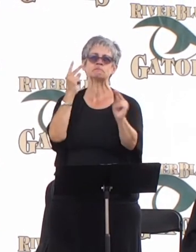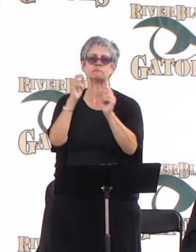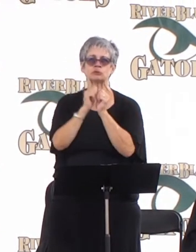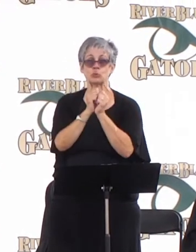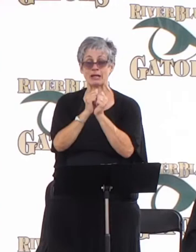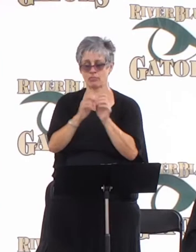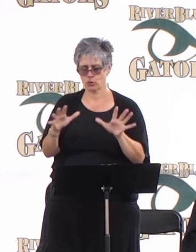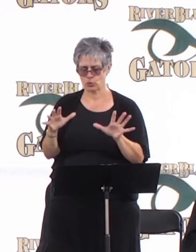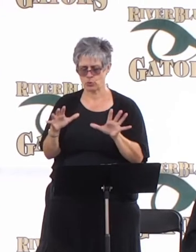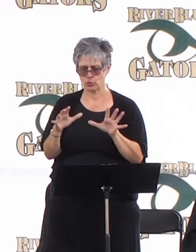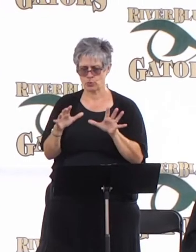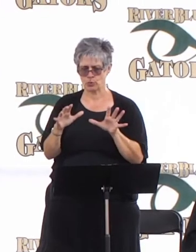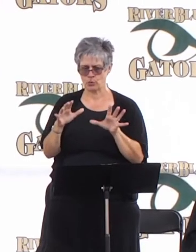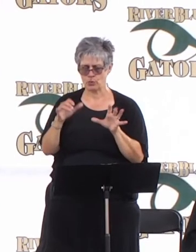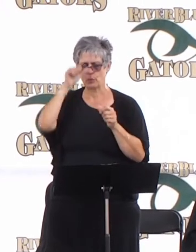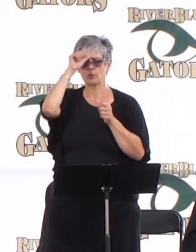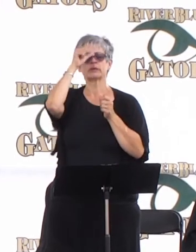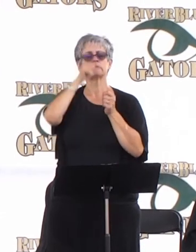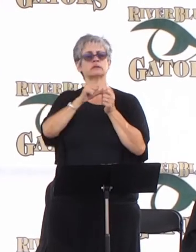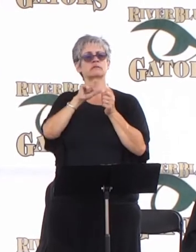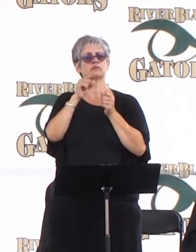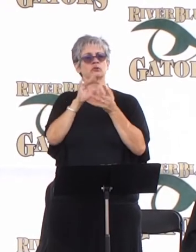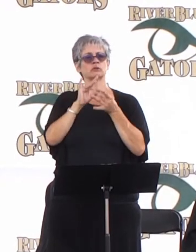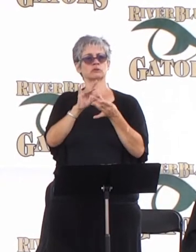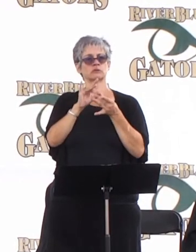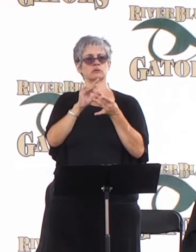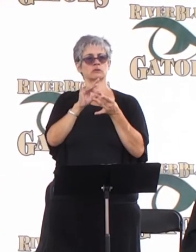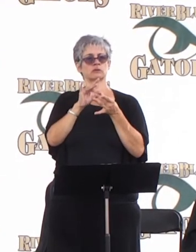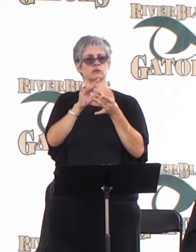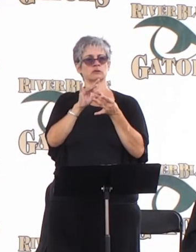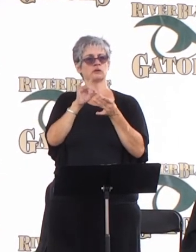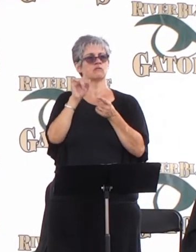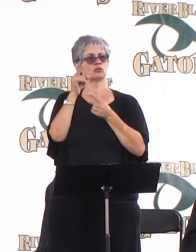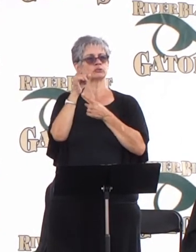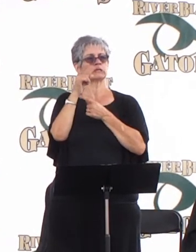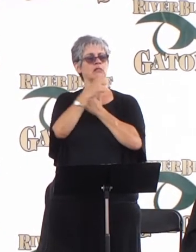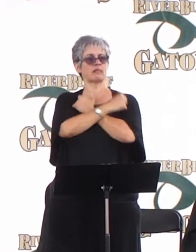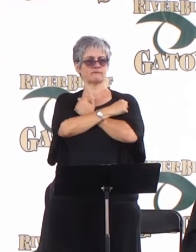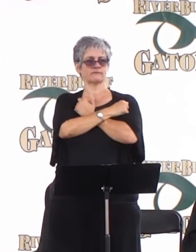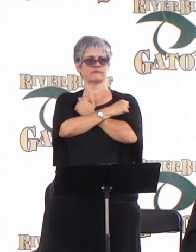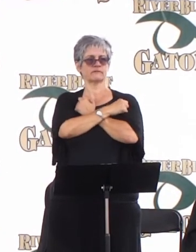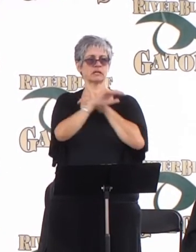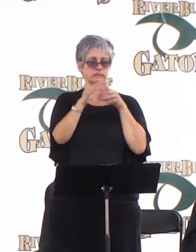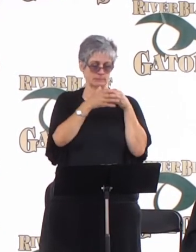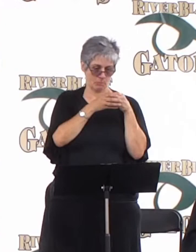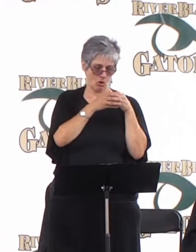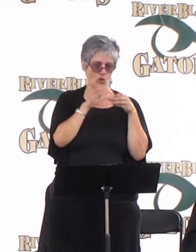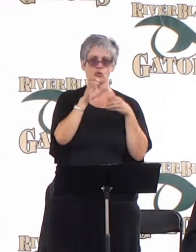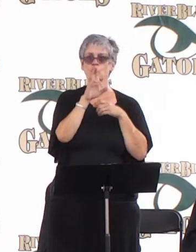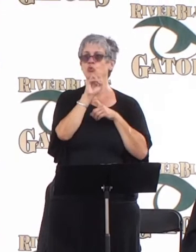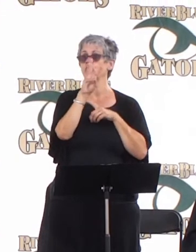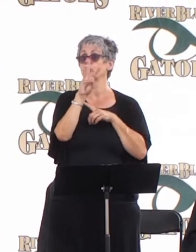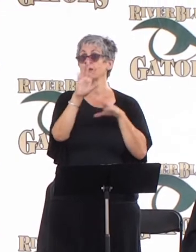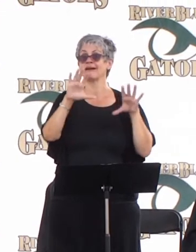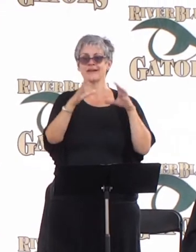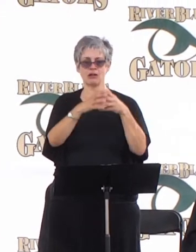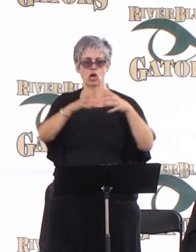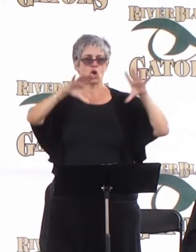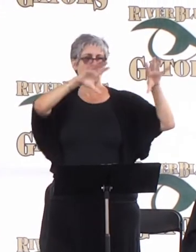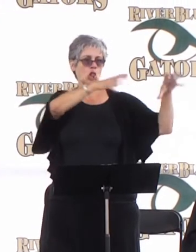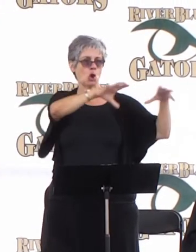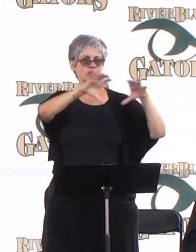bond we share, which is first of love. Being first a part of a small crew, then larger crew, you have persevered